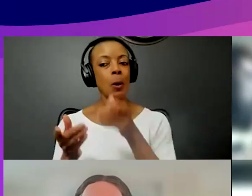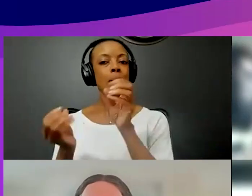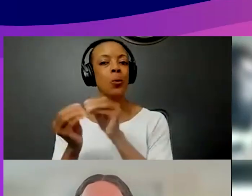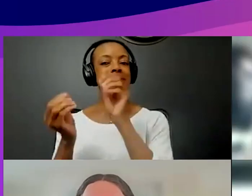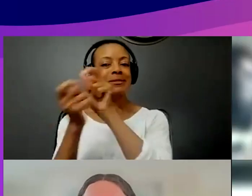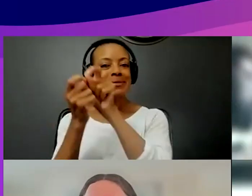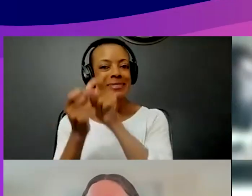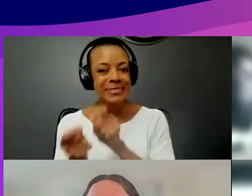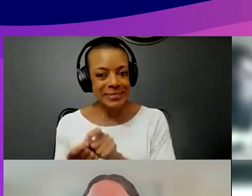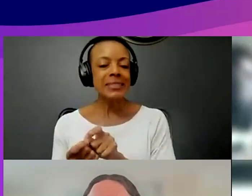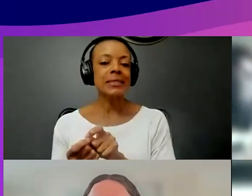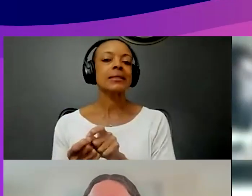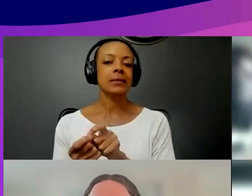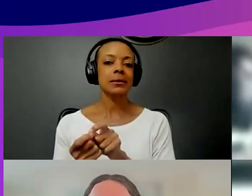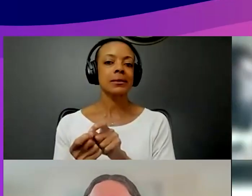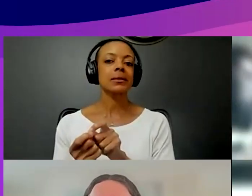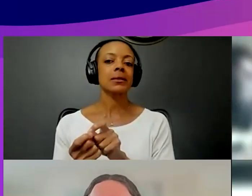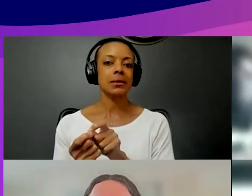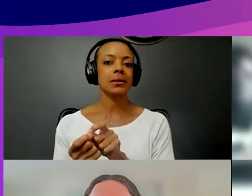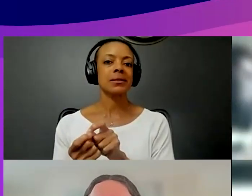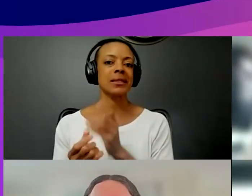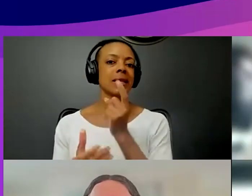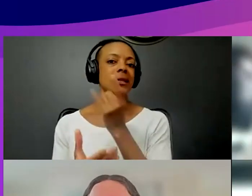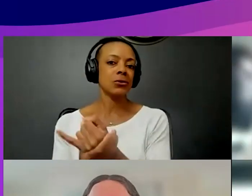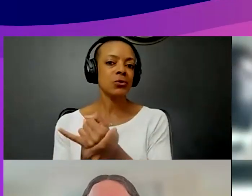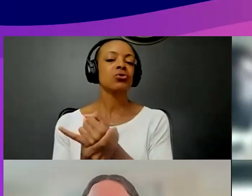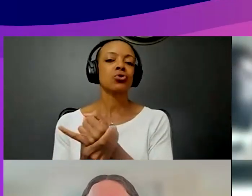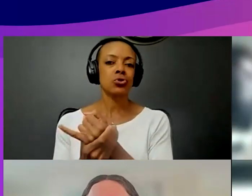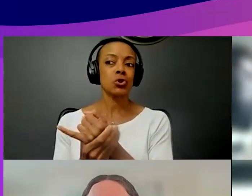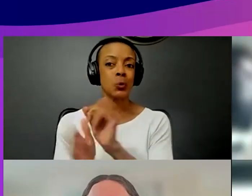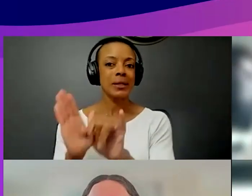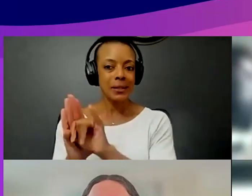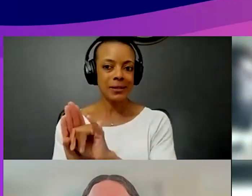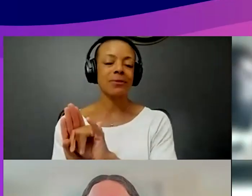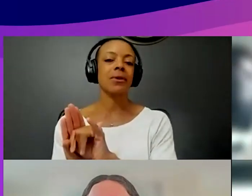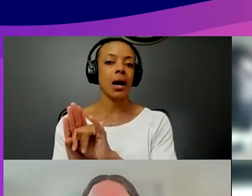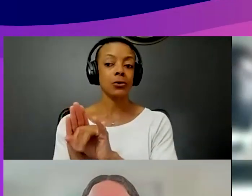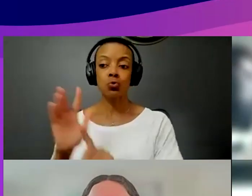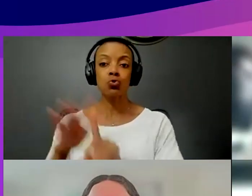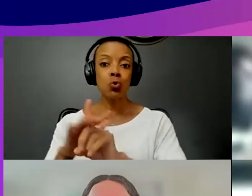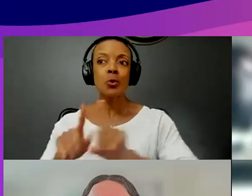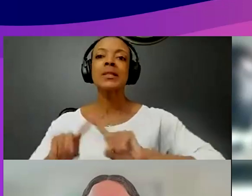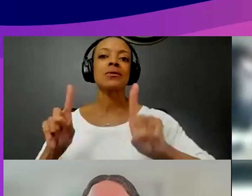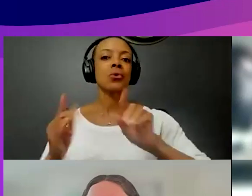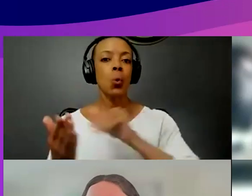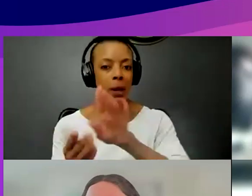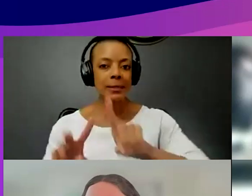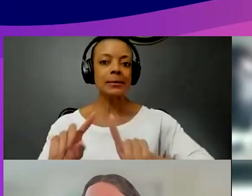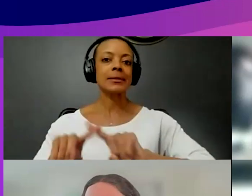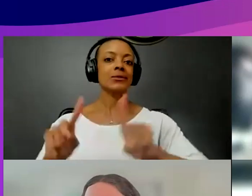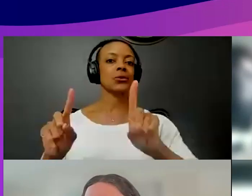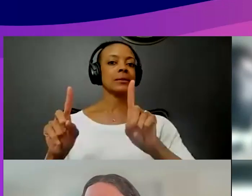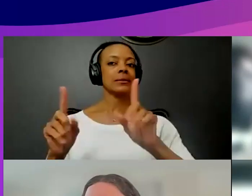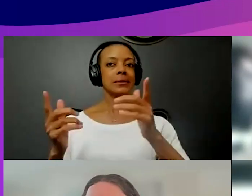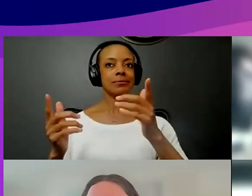intervention and information, like I said, just to identify it. It presents itself differently in different contexts. So we need more information about that. That's